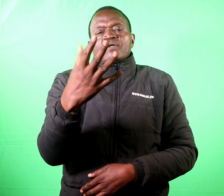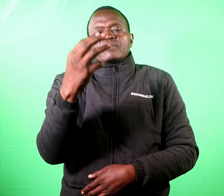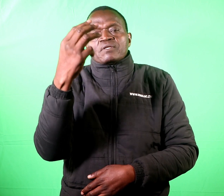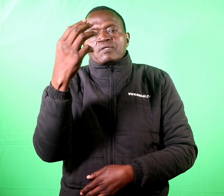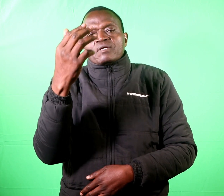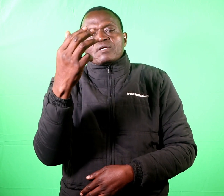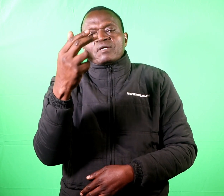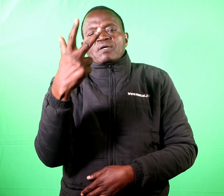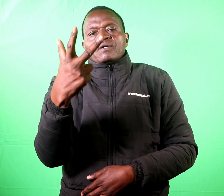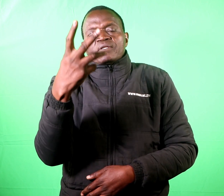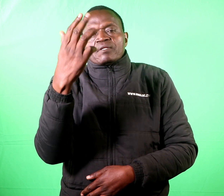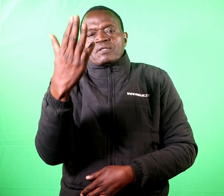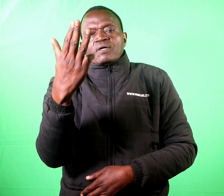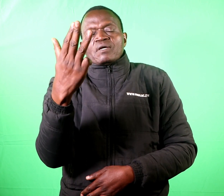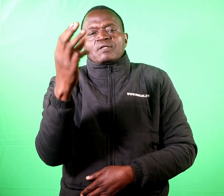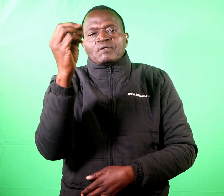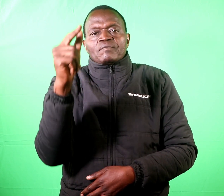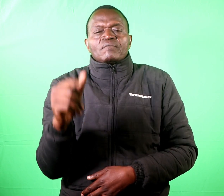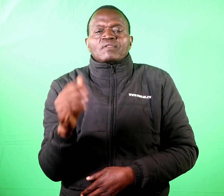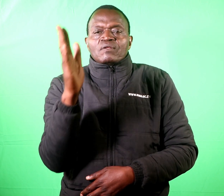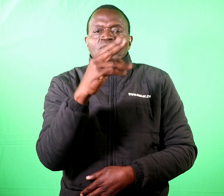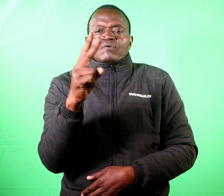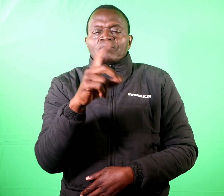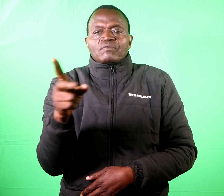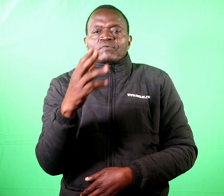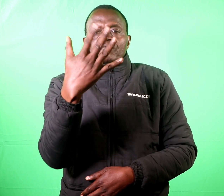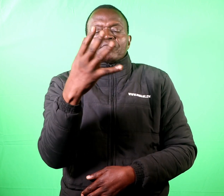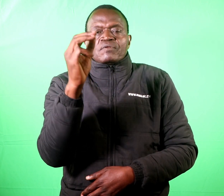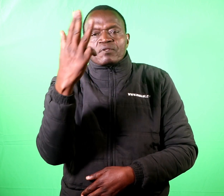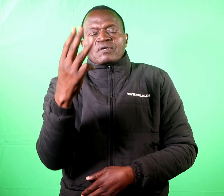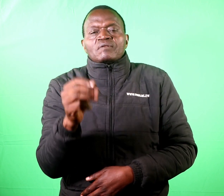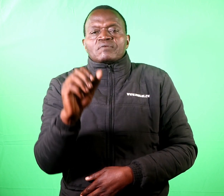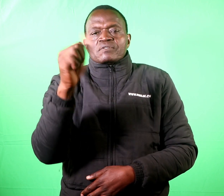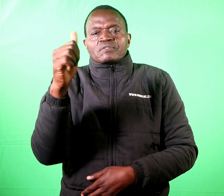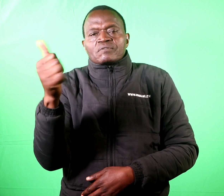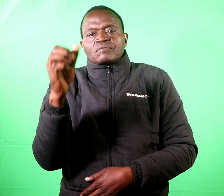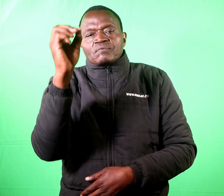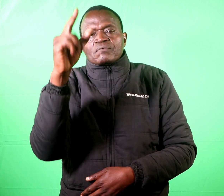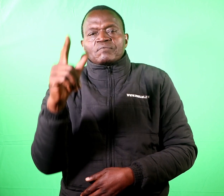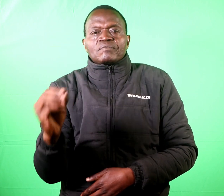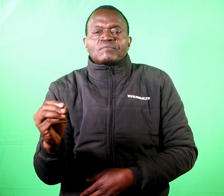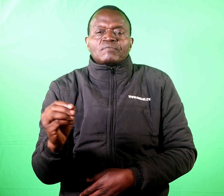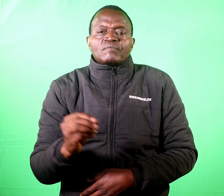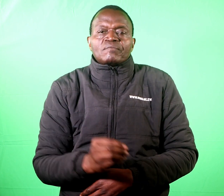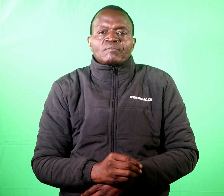89%, 12 to 59 months, 66%. Masvingo,